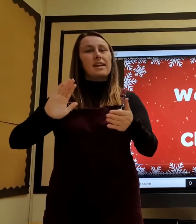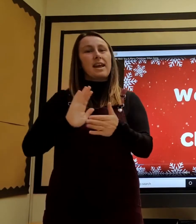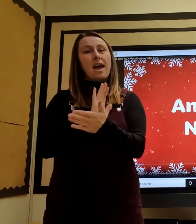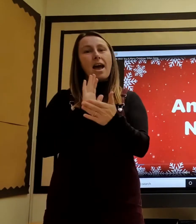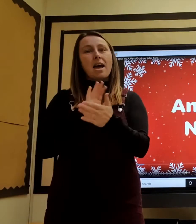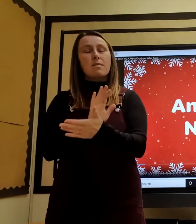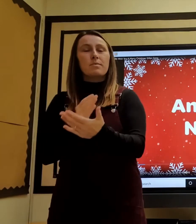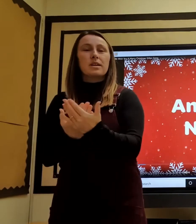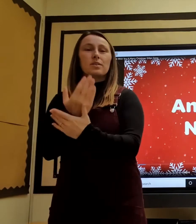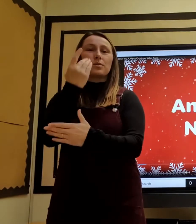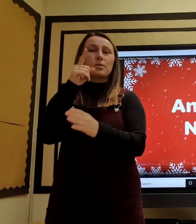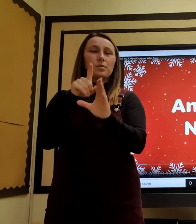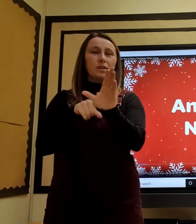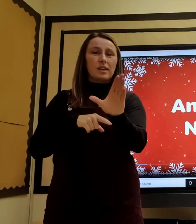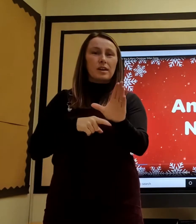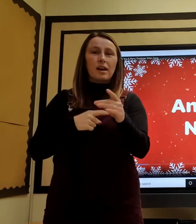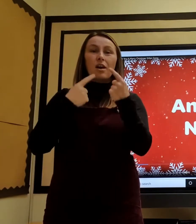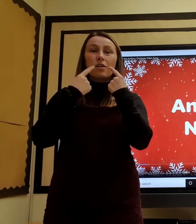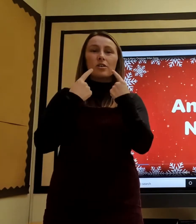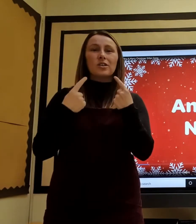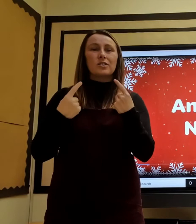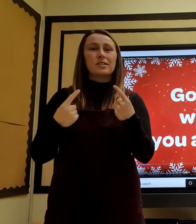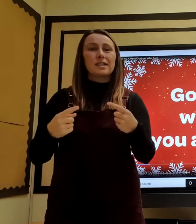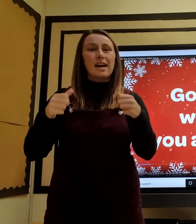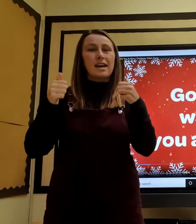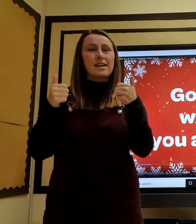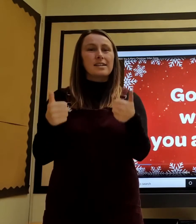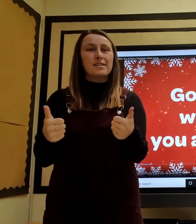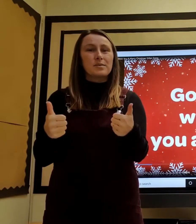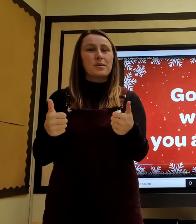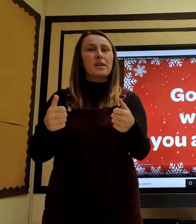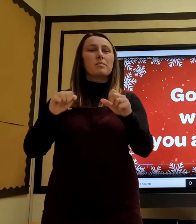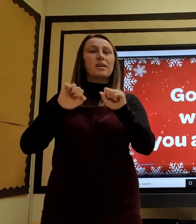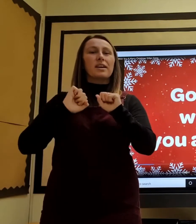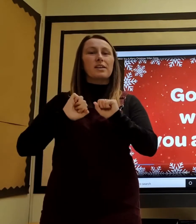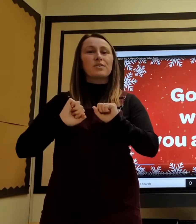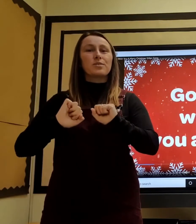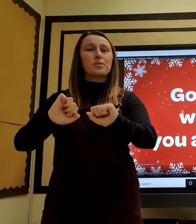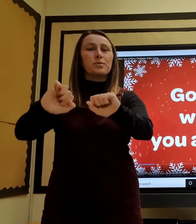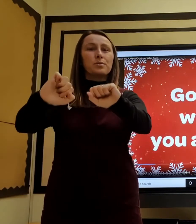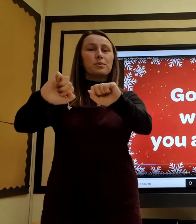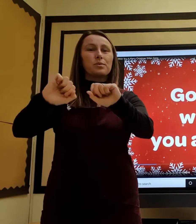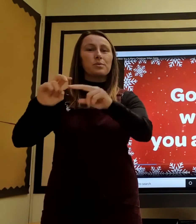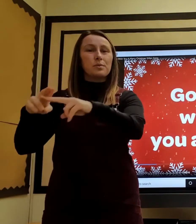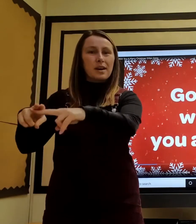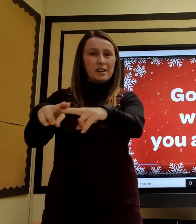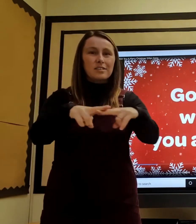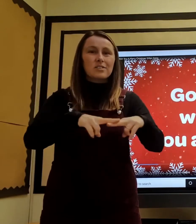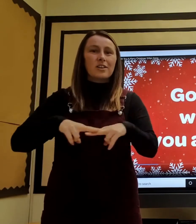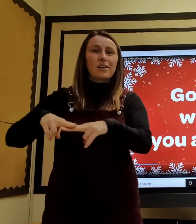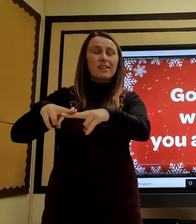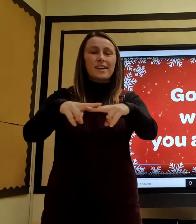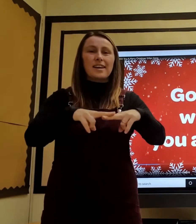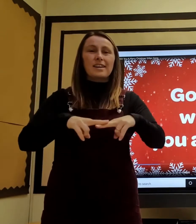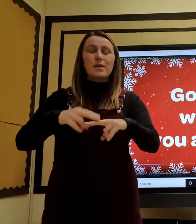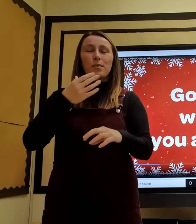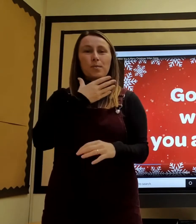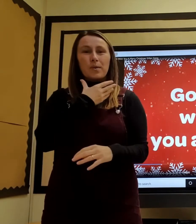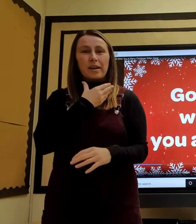a Happy New Year. Good tidings we bring to you and your kin.